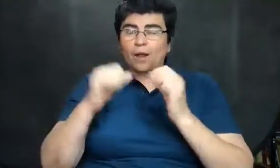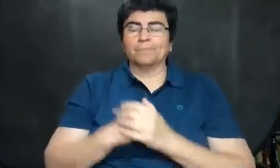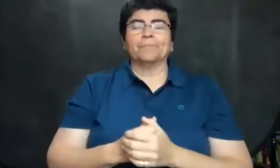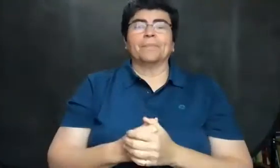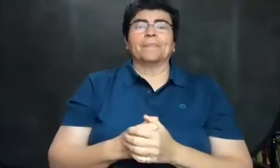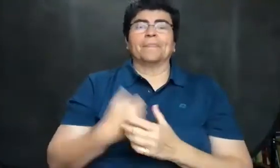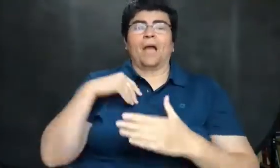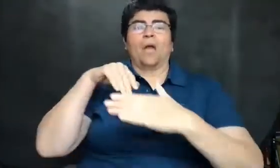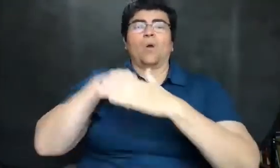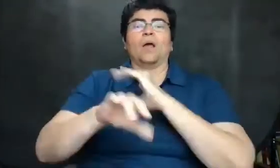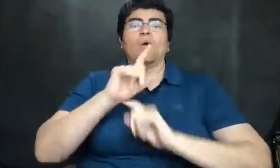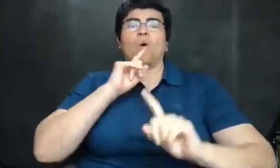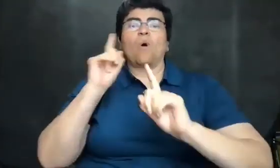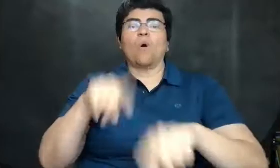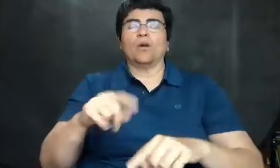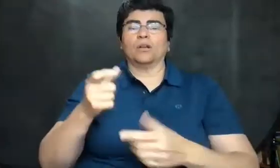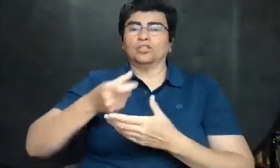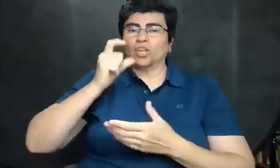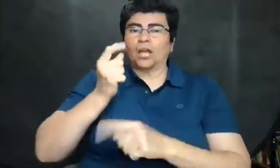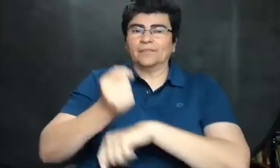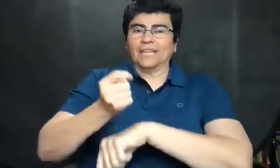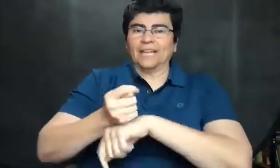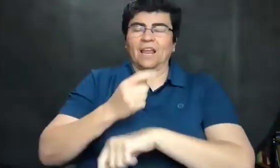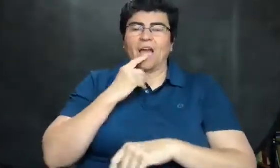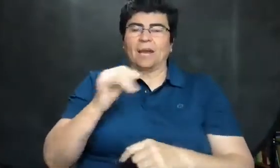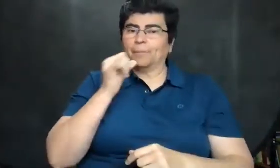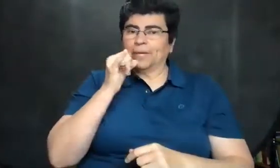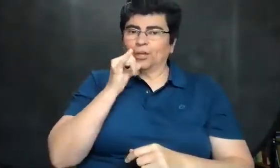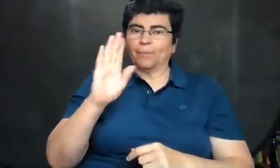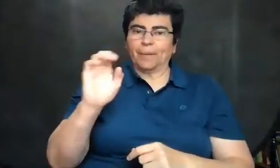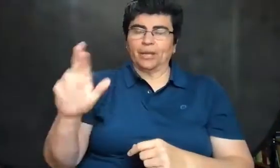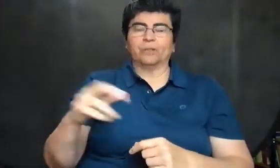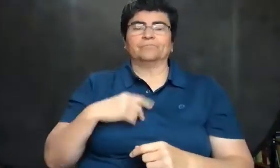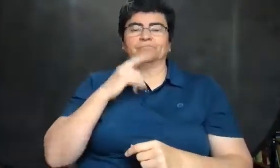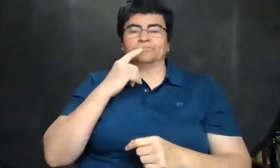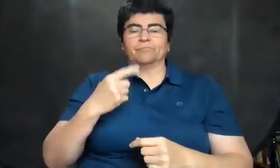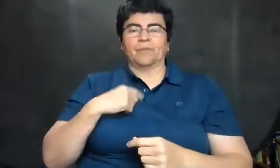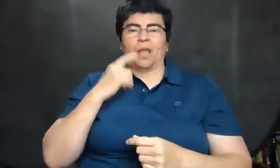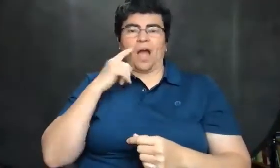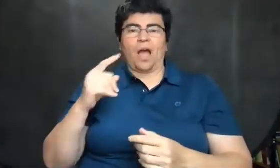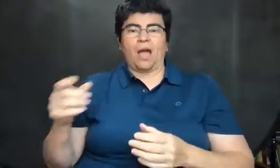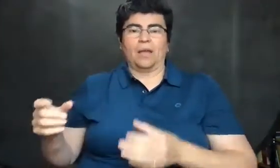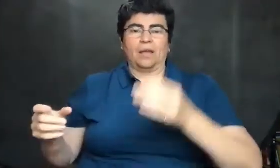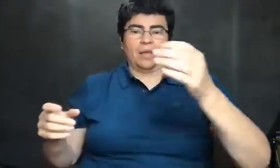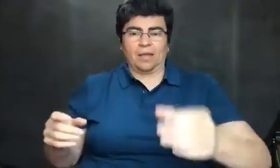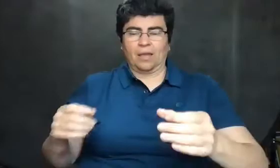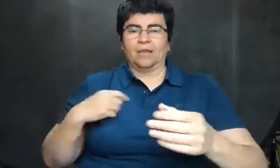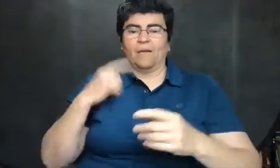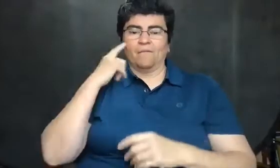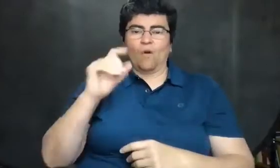and I ordered a shot of tequila and a beer chaser. And I doctored my hand all up to do that shot. And as I lifted that